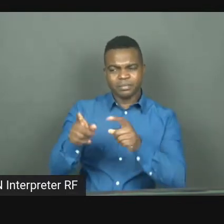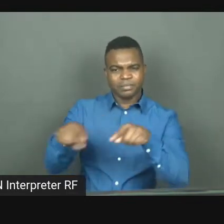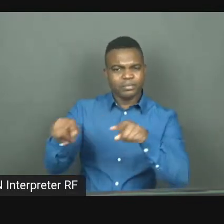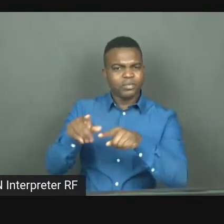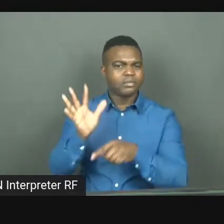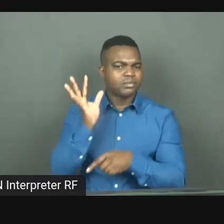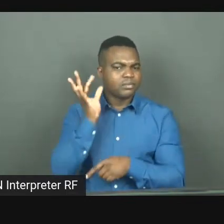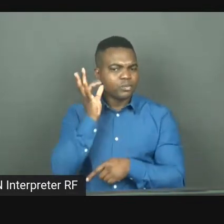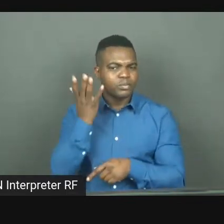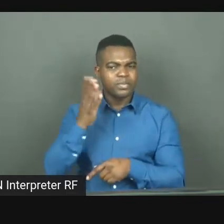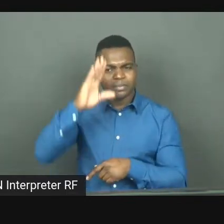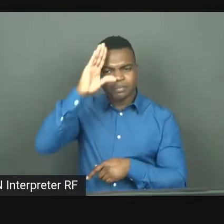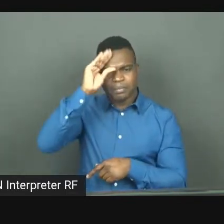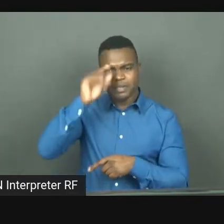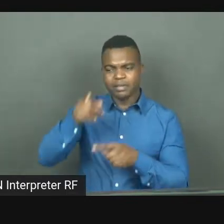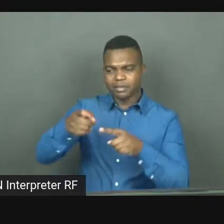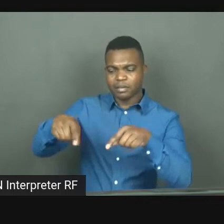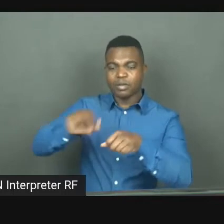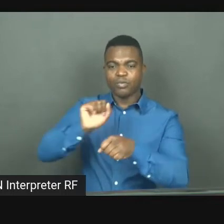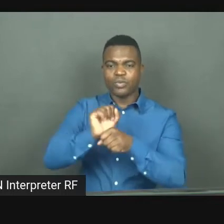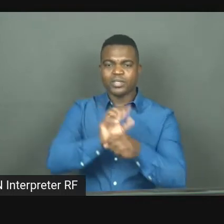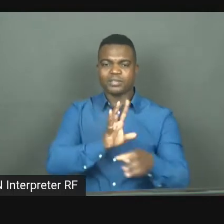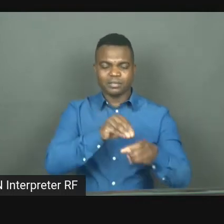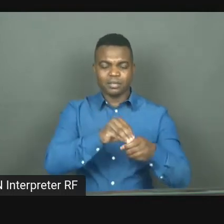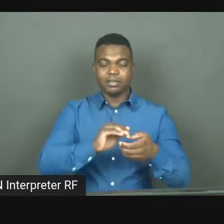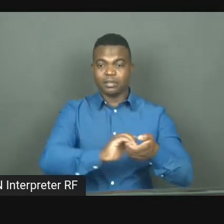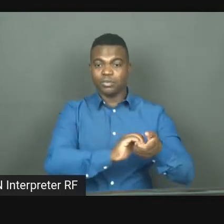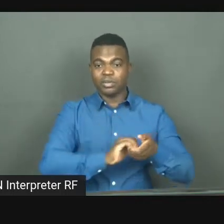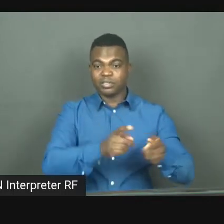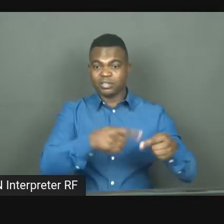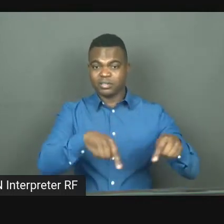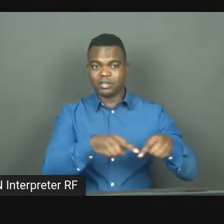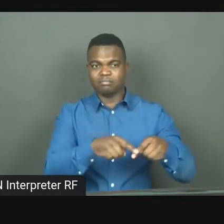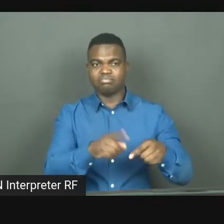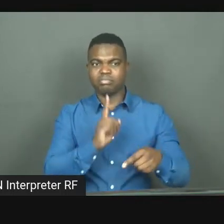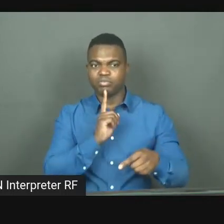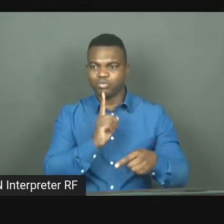there to serve, the people that should be in charge really